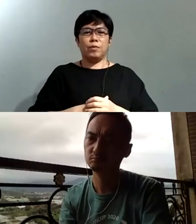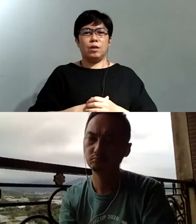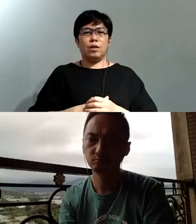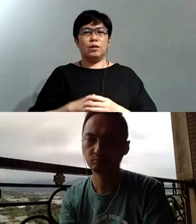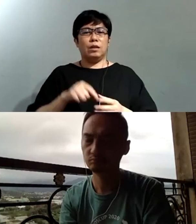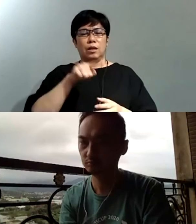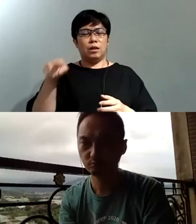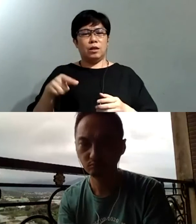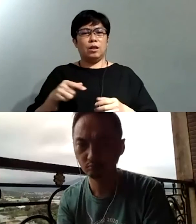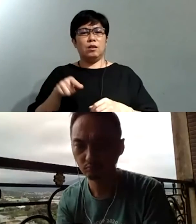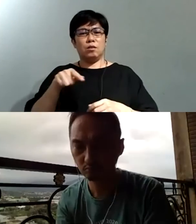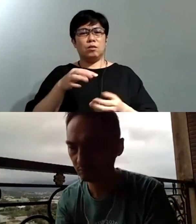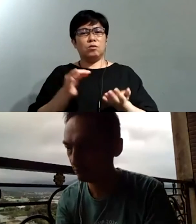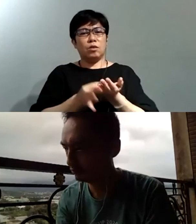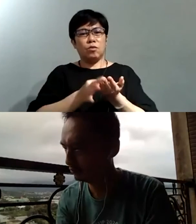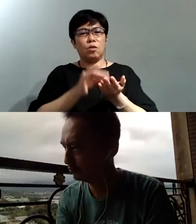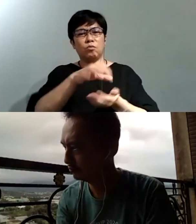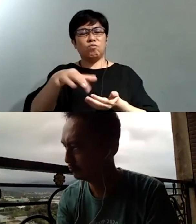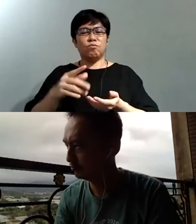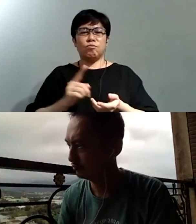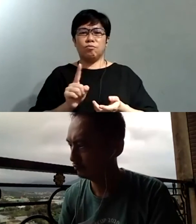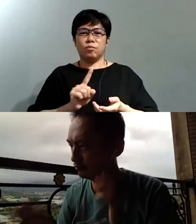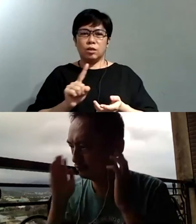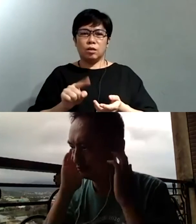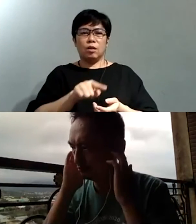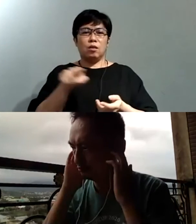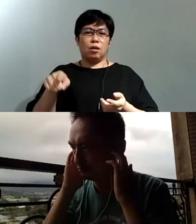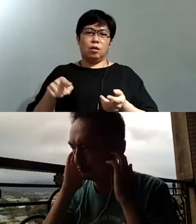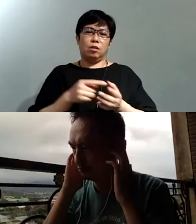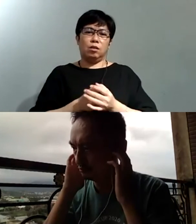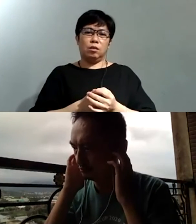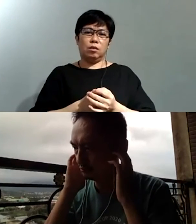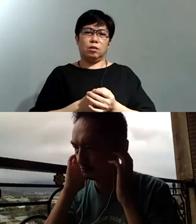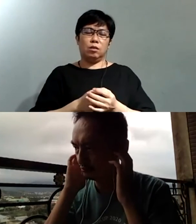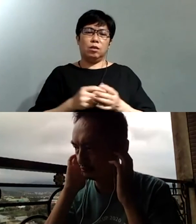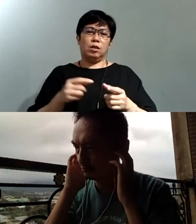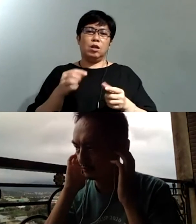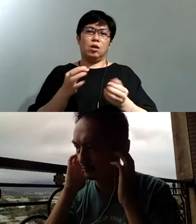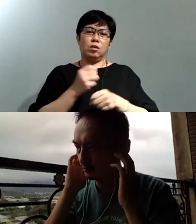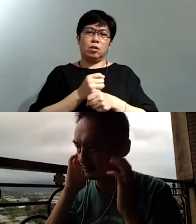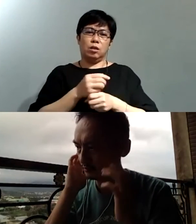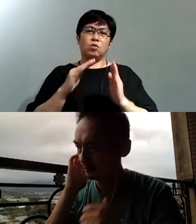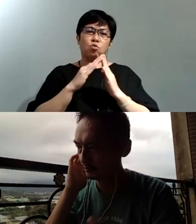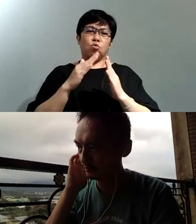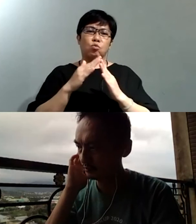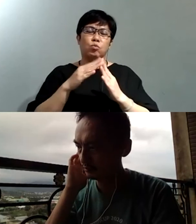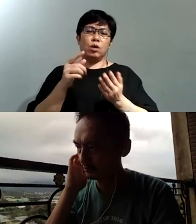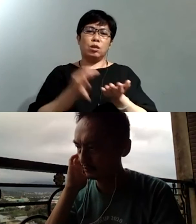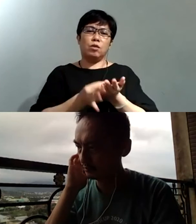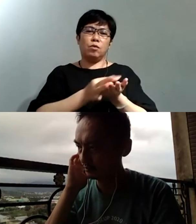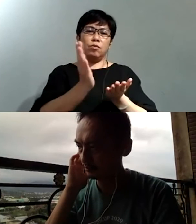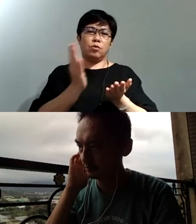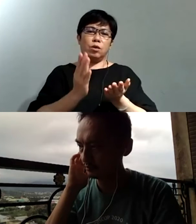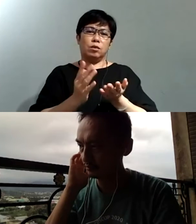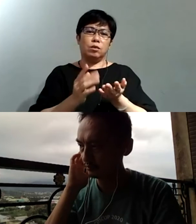how you can handle dispute in your community or resolve it? Anyone want to start first?